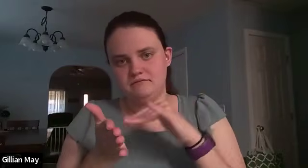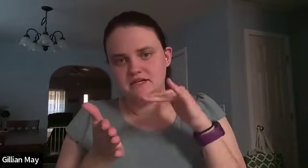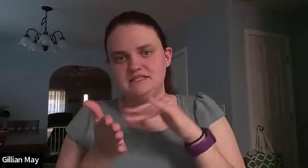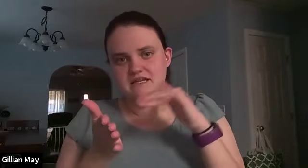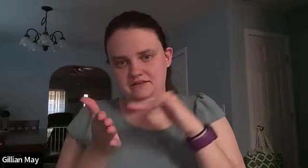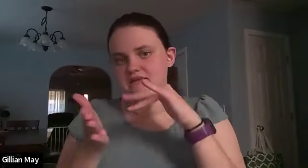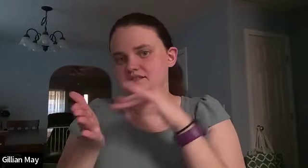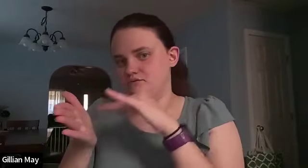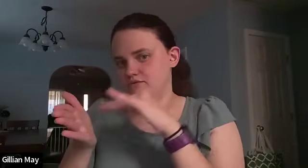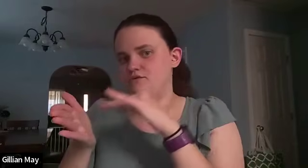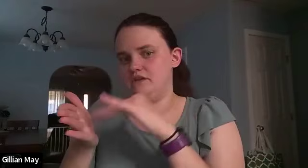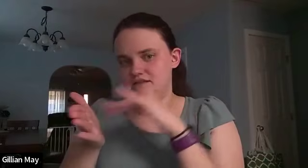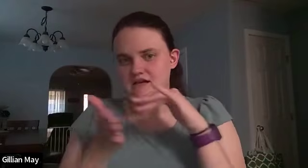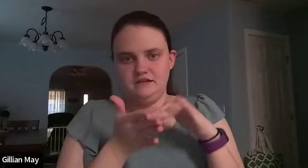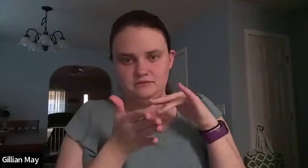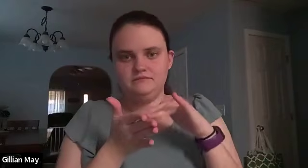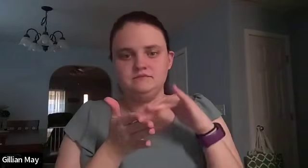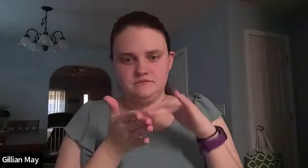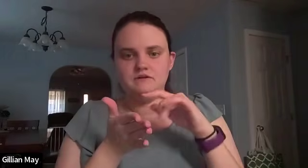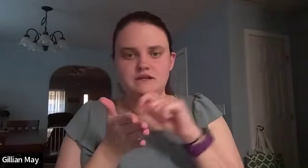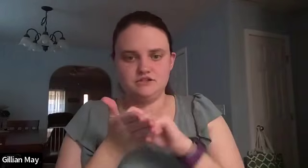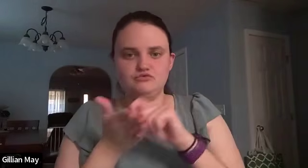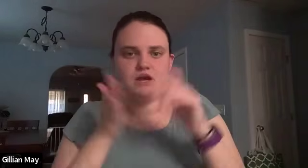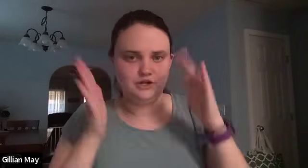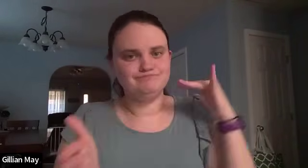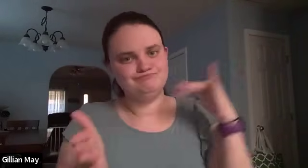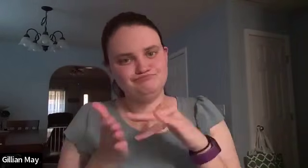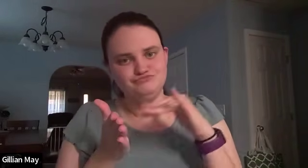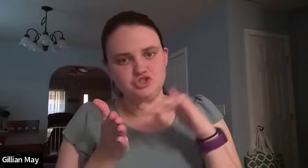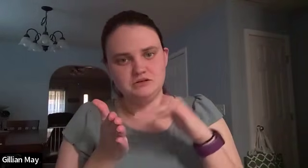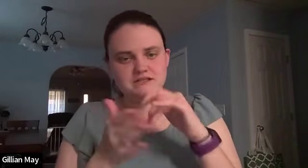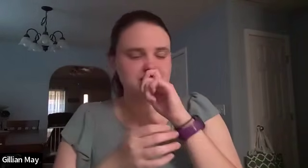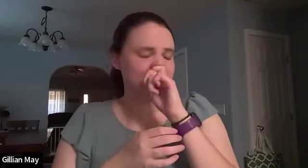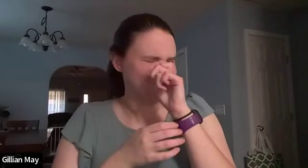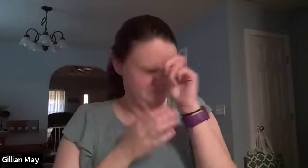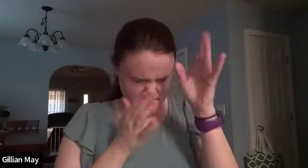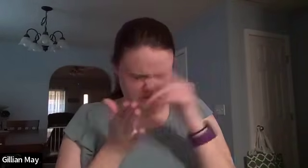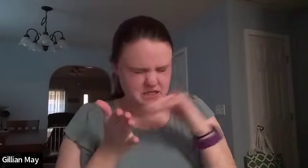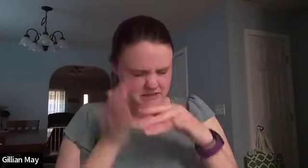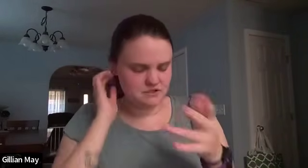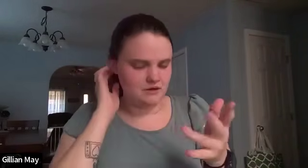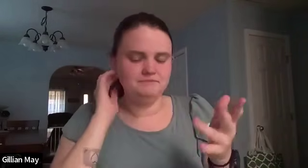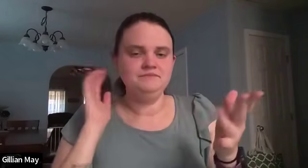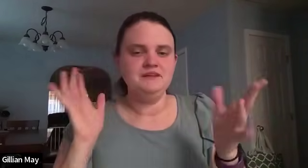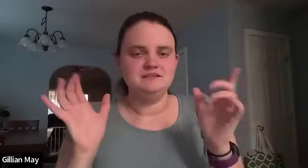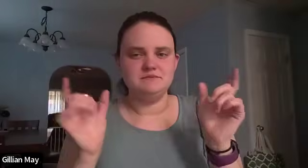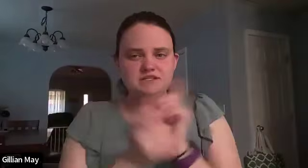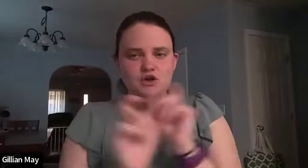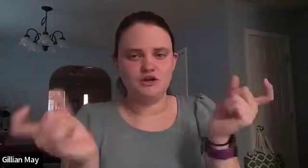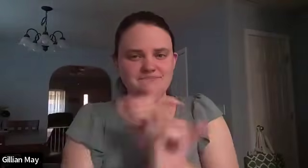I study things, I review things kind of deal. All right. So writer, journalist, study. Sorry. Sometimes it's hard to